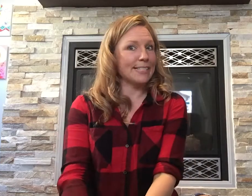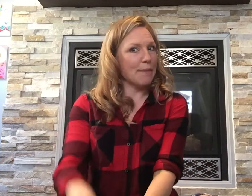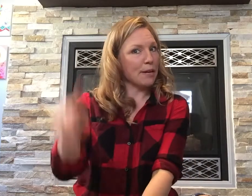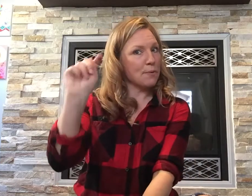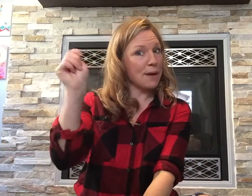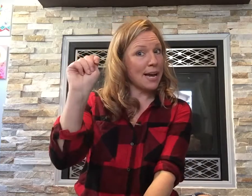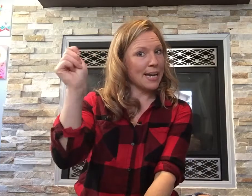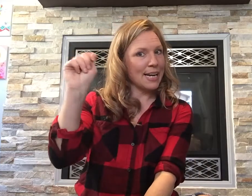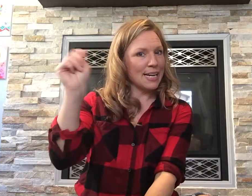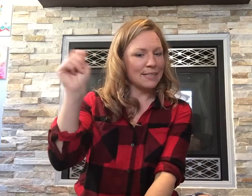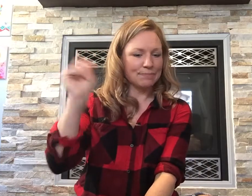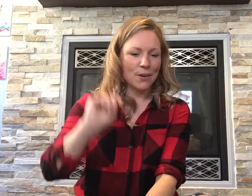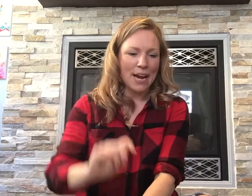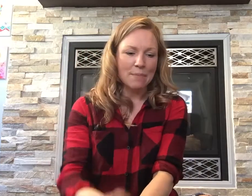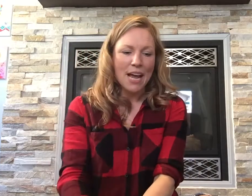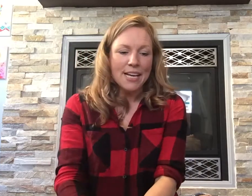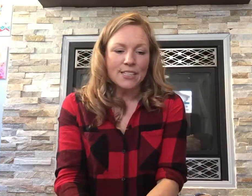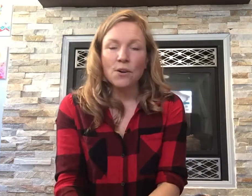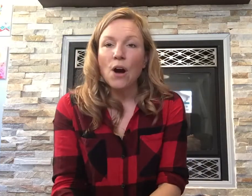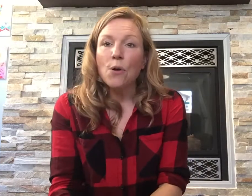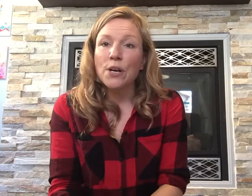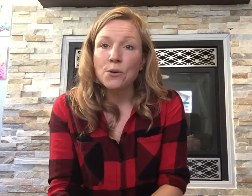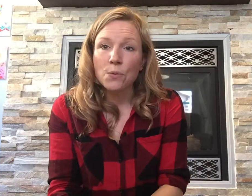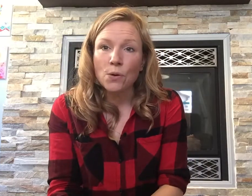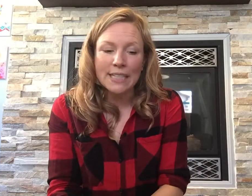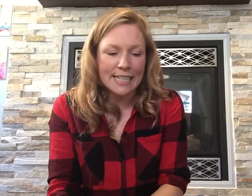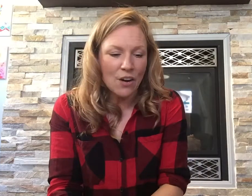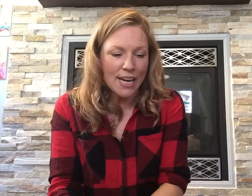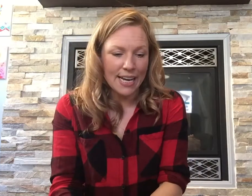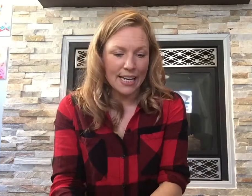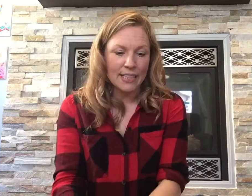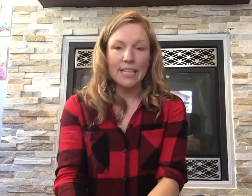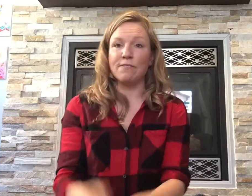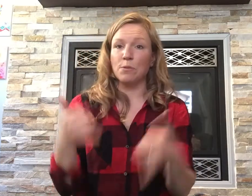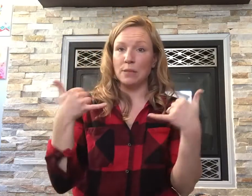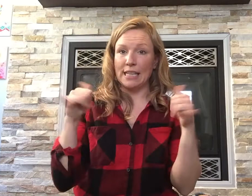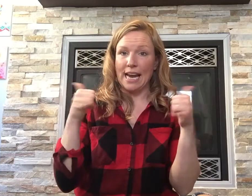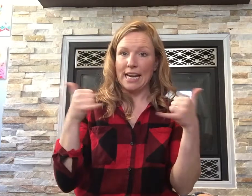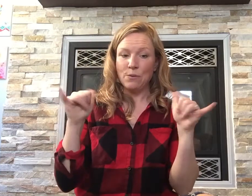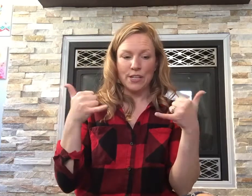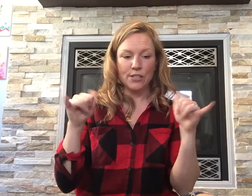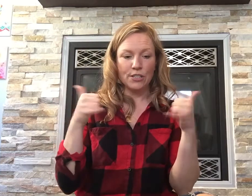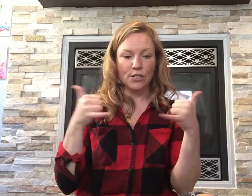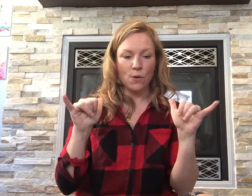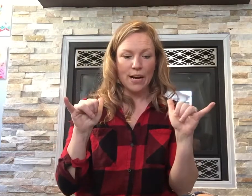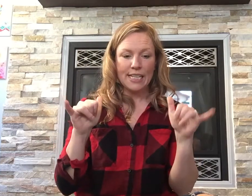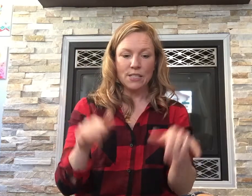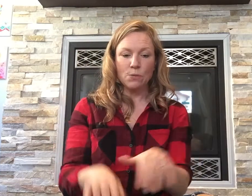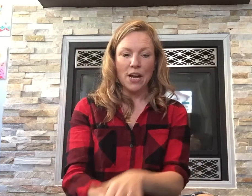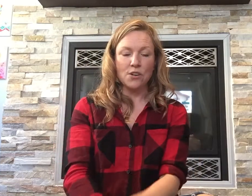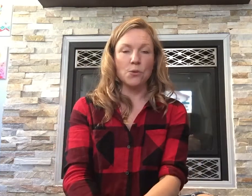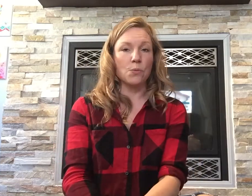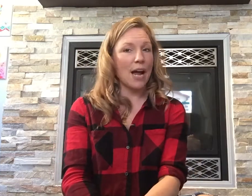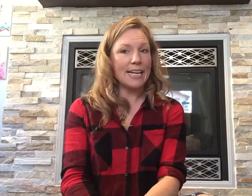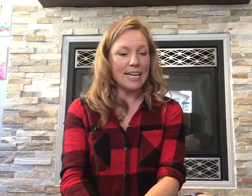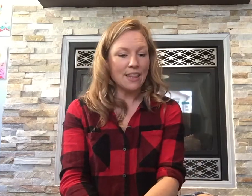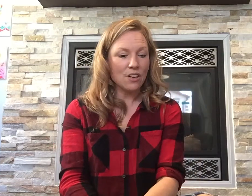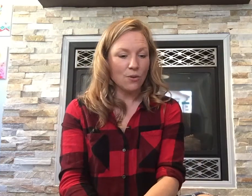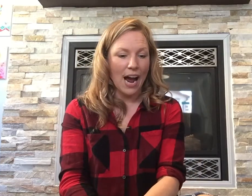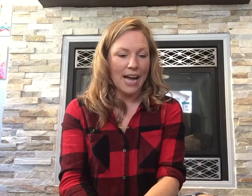time to go potty. Okay, so when you're rolling down a hill, if you're playing with your toys, when you're running in the